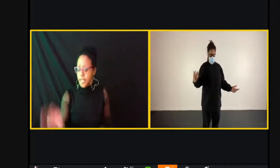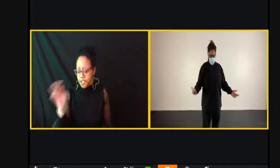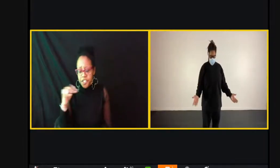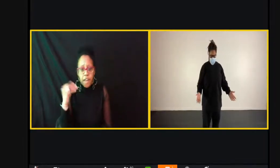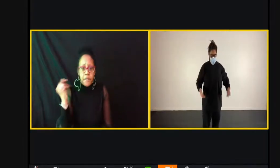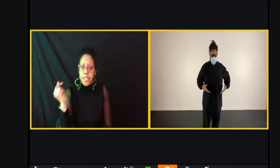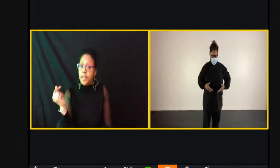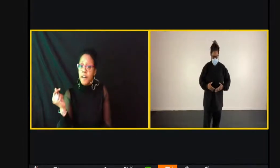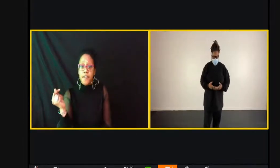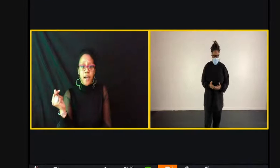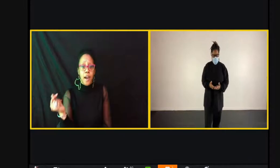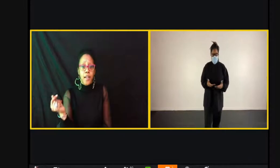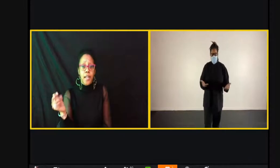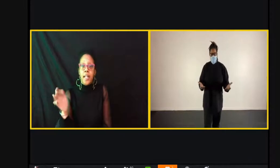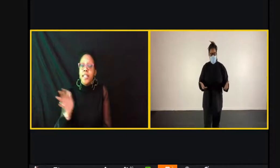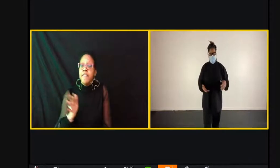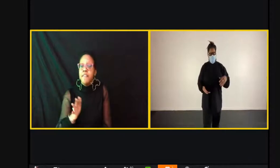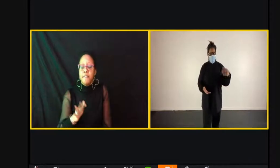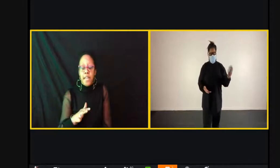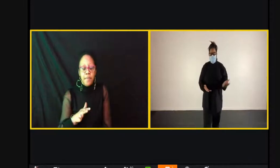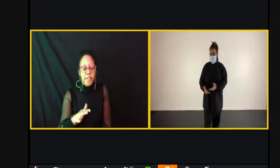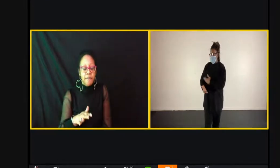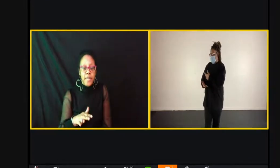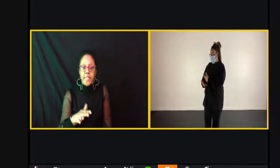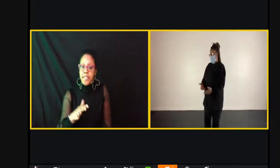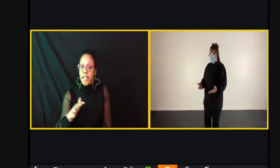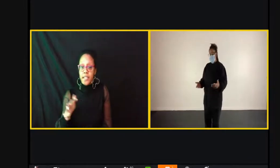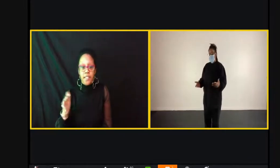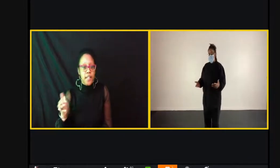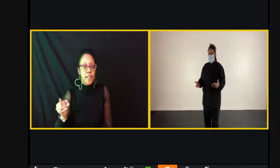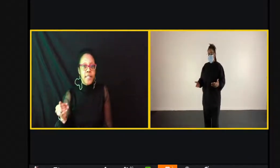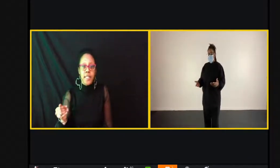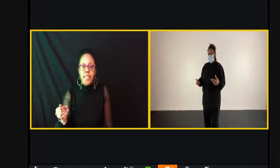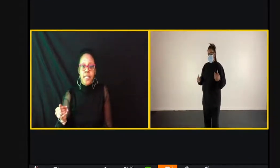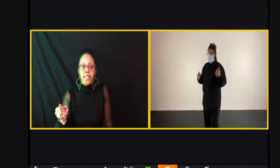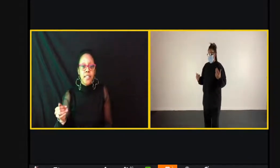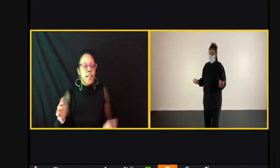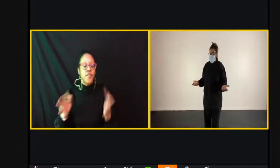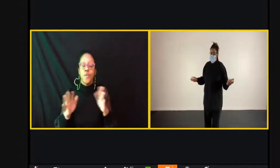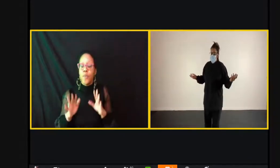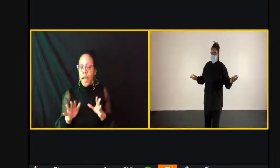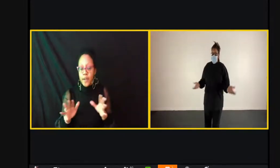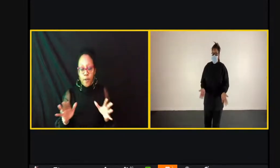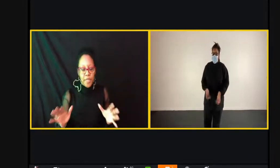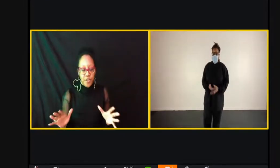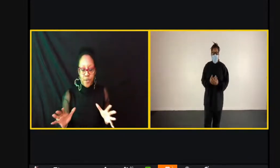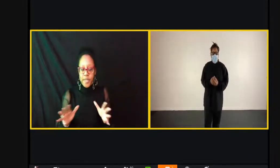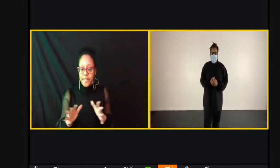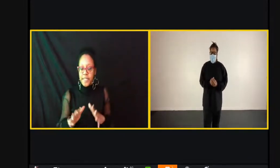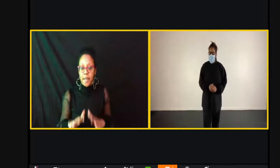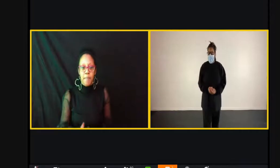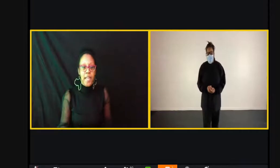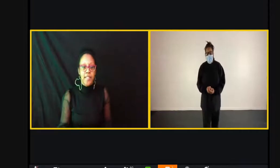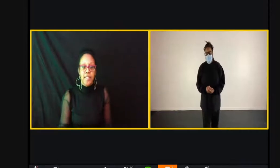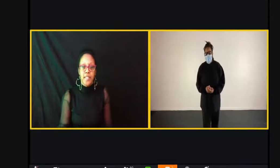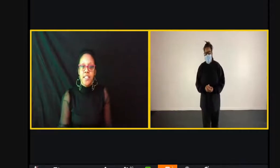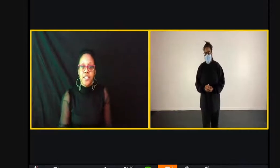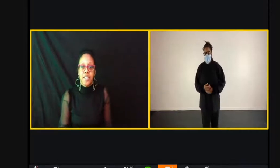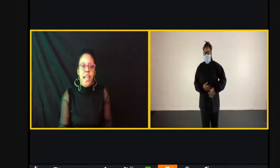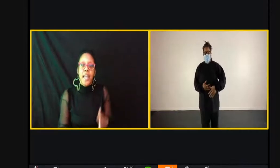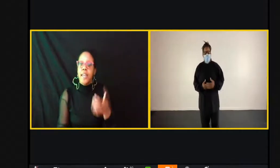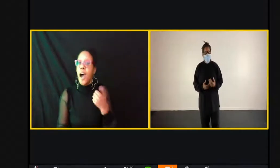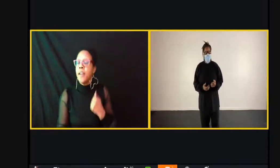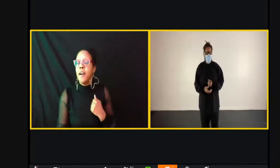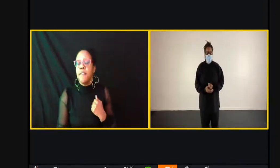dirt is shoveled to cover the hurt, leaving family, friends, and concerned citizens to write obituaries and make